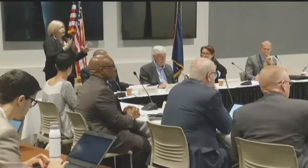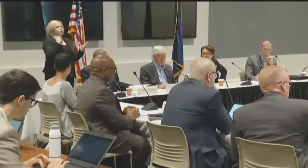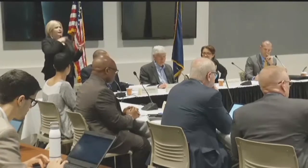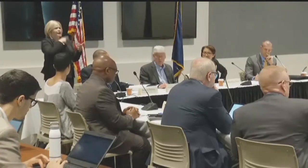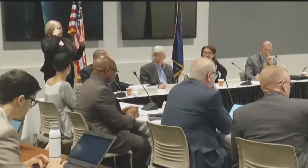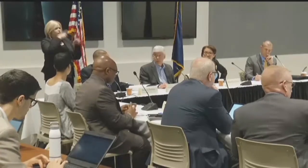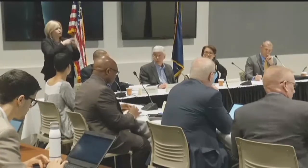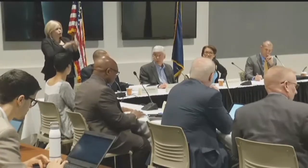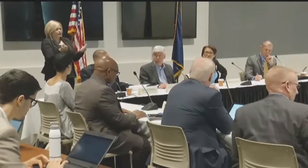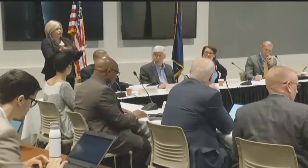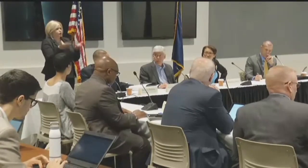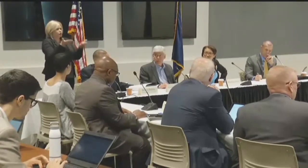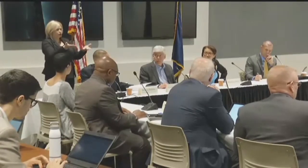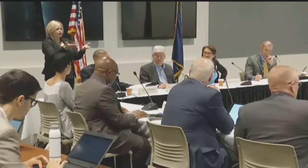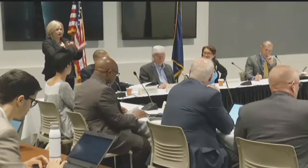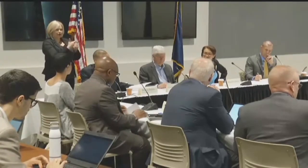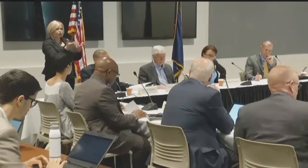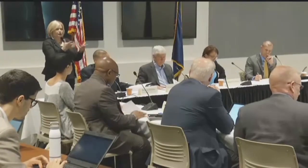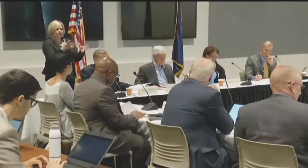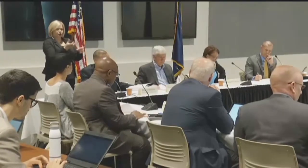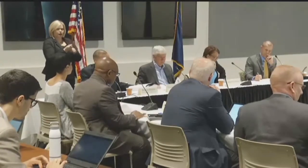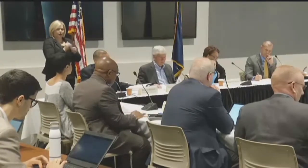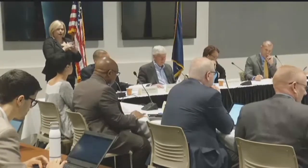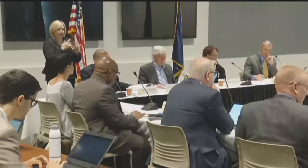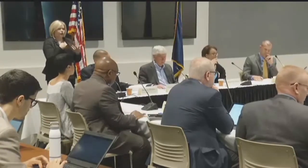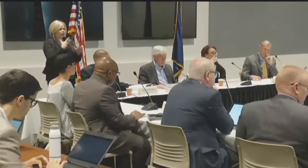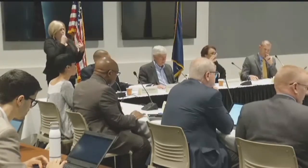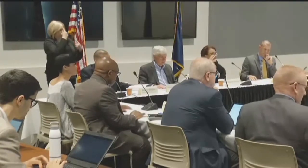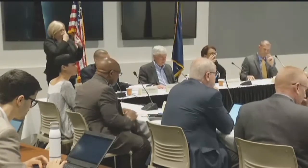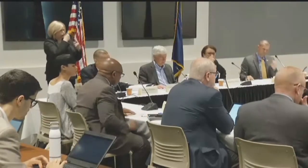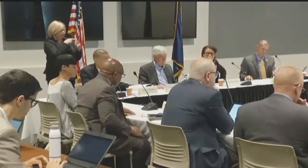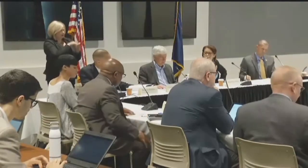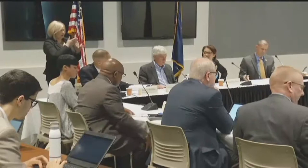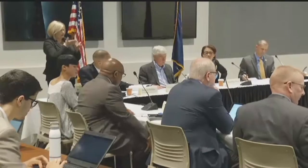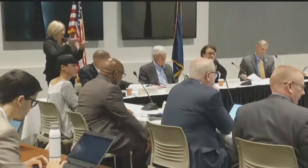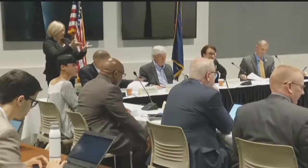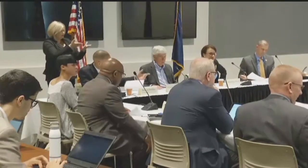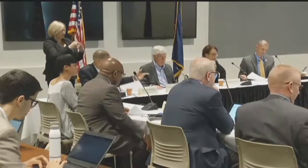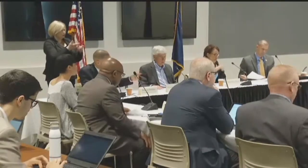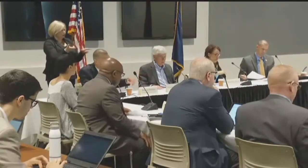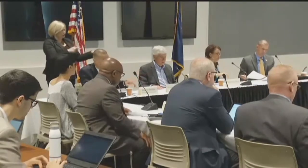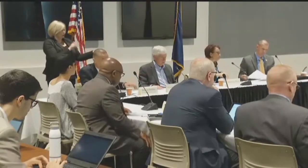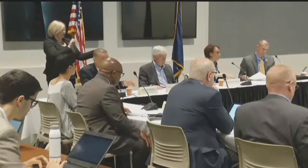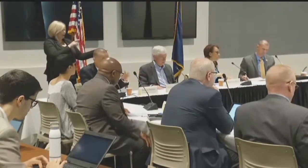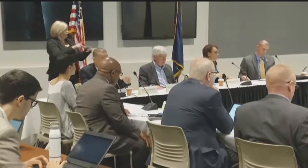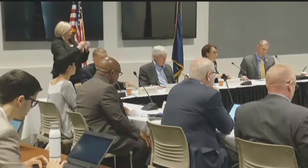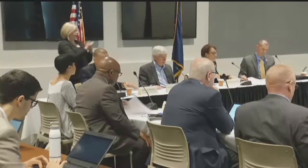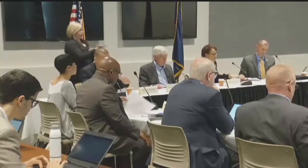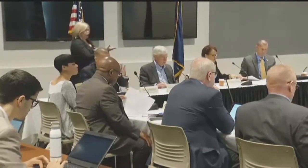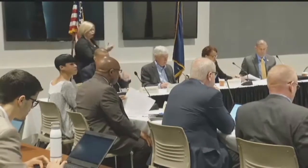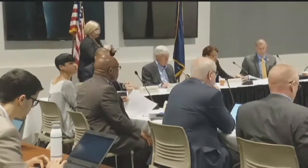resolution that everyone has received that we will like to consider. So with that, the mayor, we'll start with you and